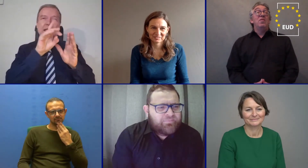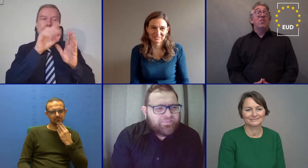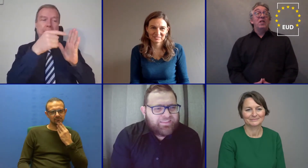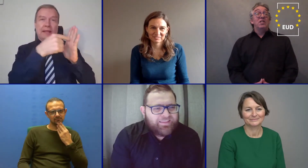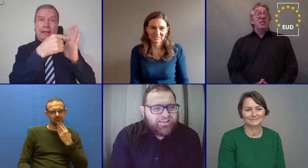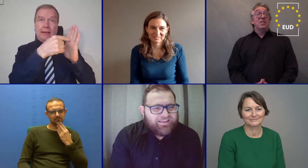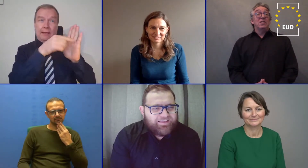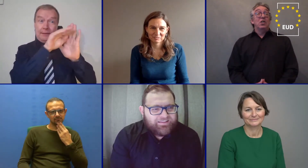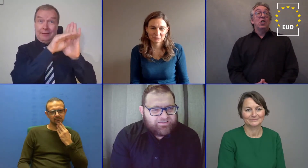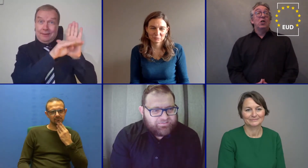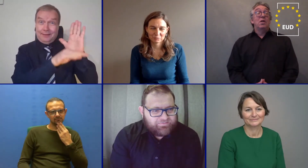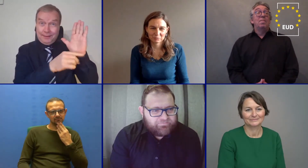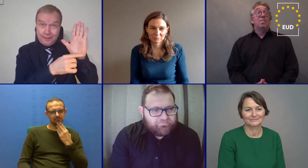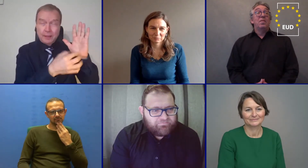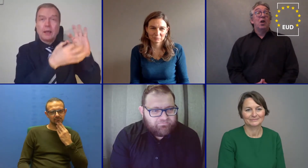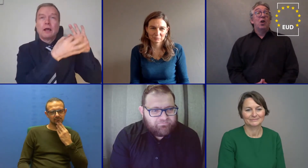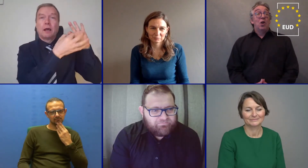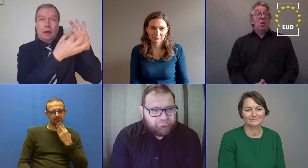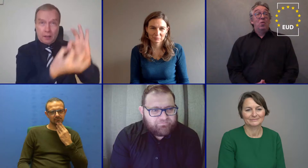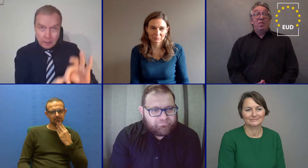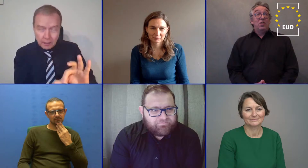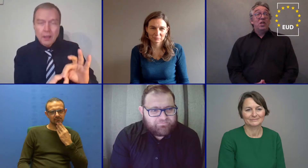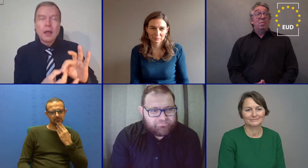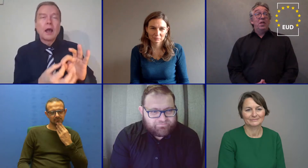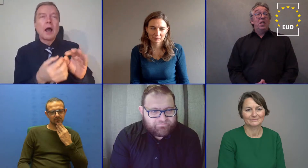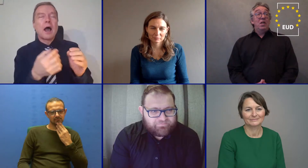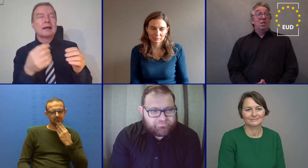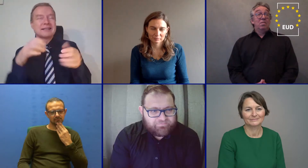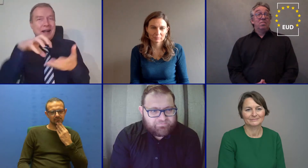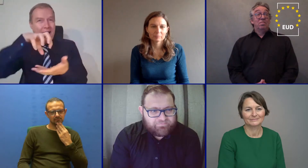rephrase it. We have the CRPD.